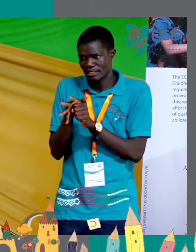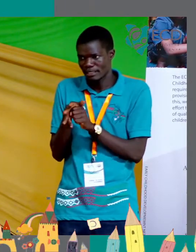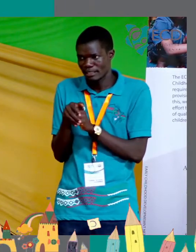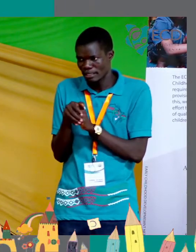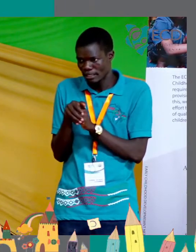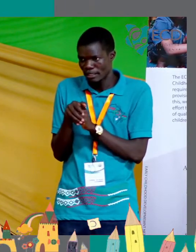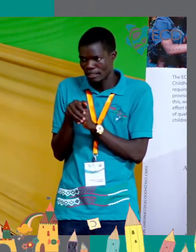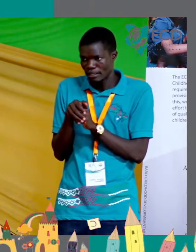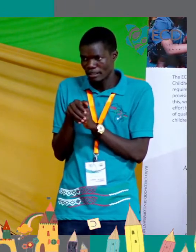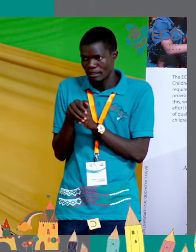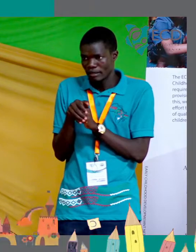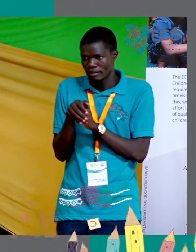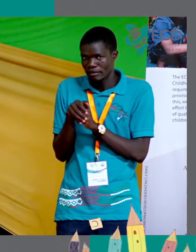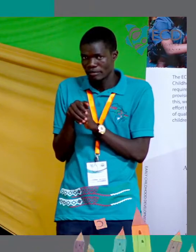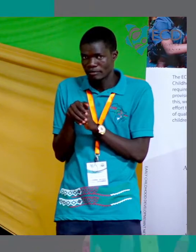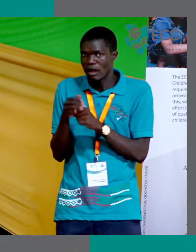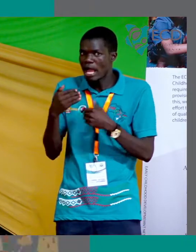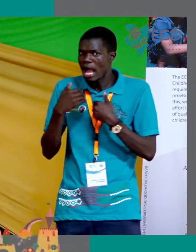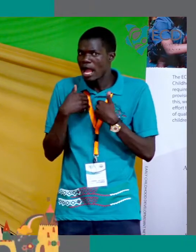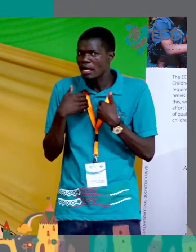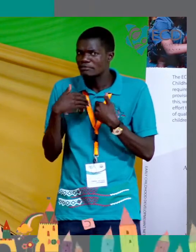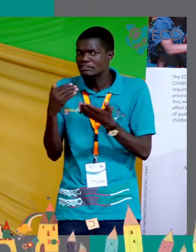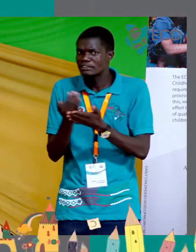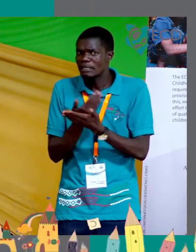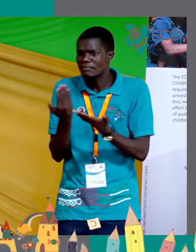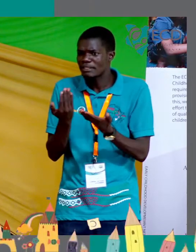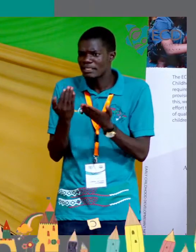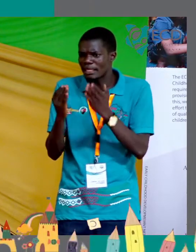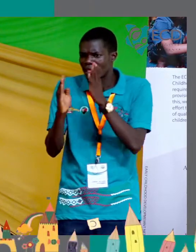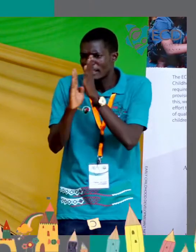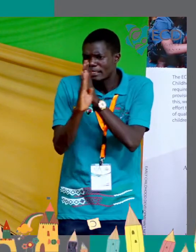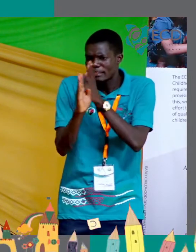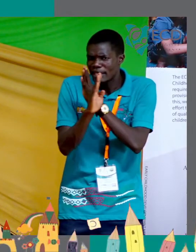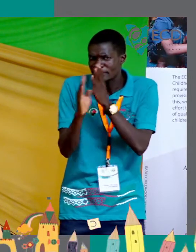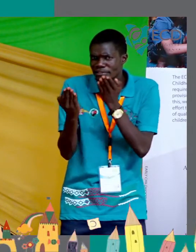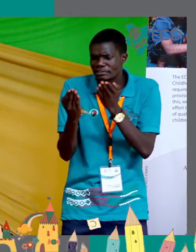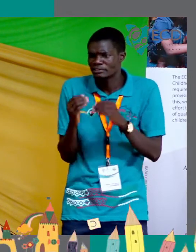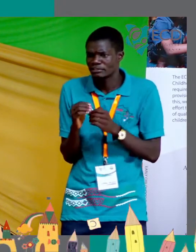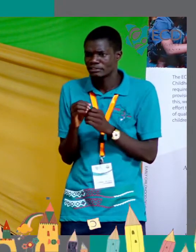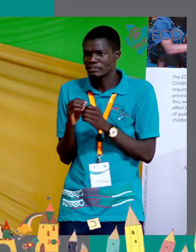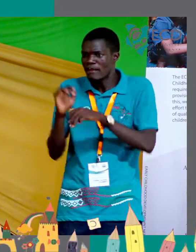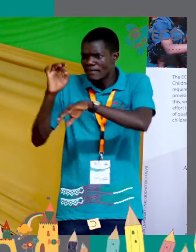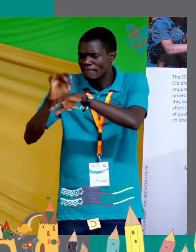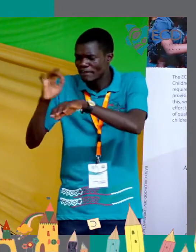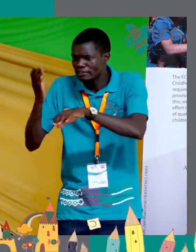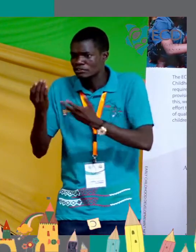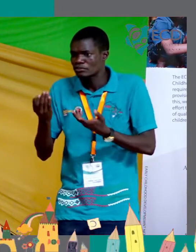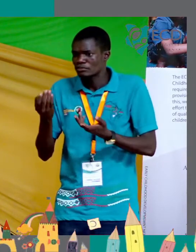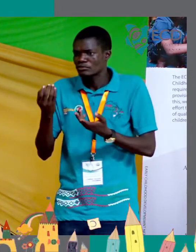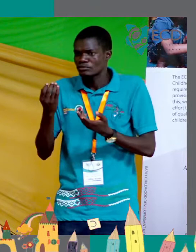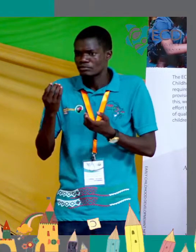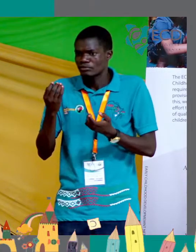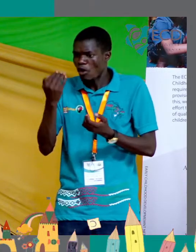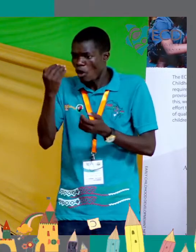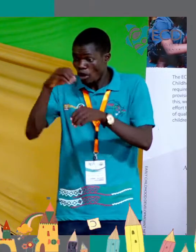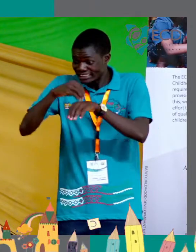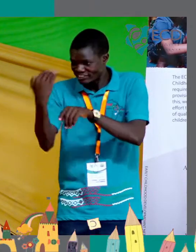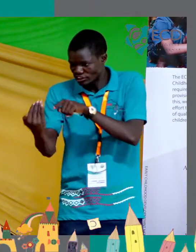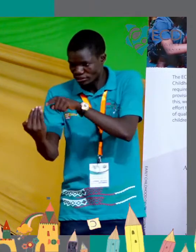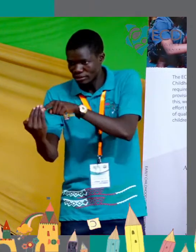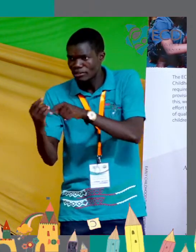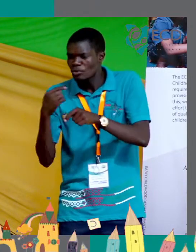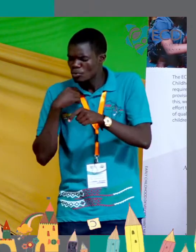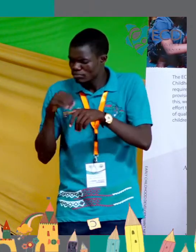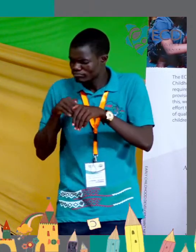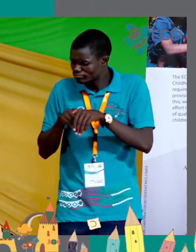So there's something called the hidden impact of COVID-19 on child well-being. We were following